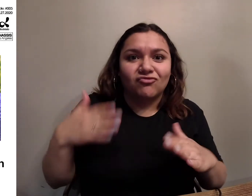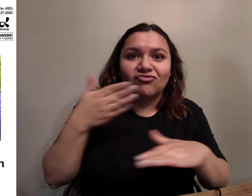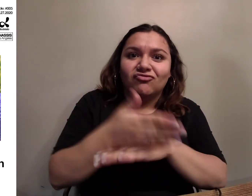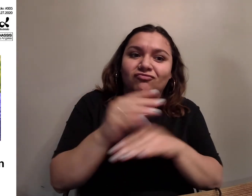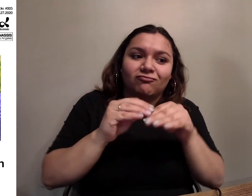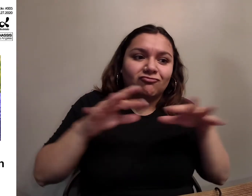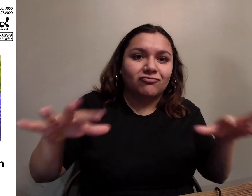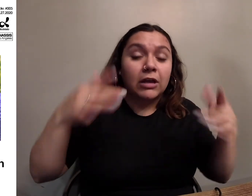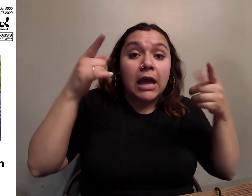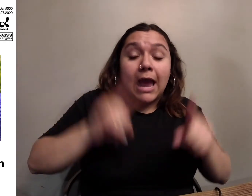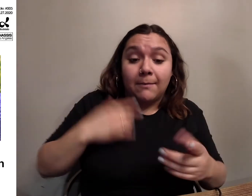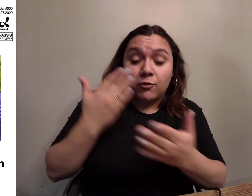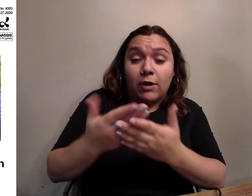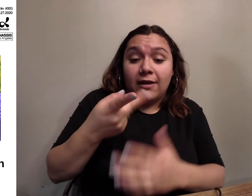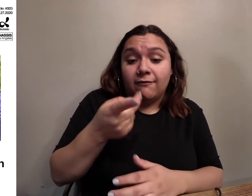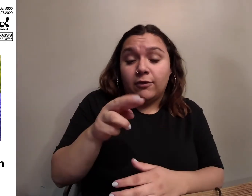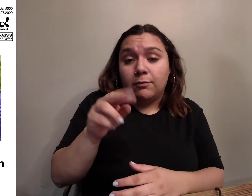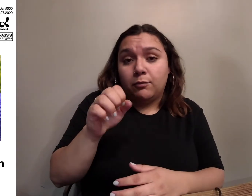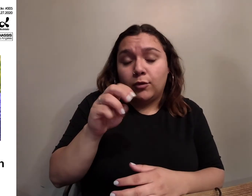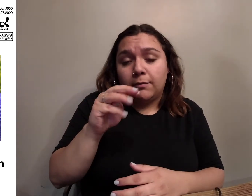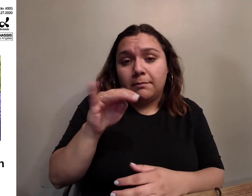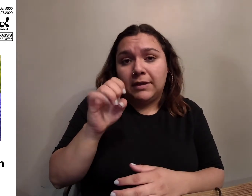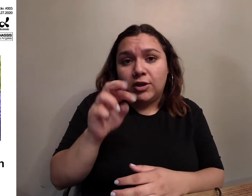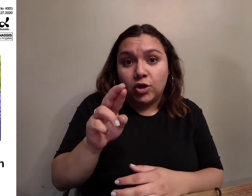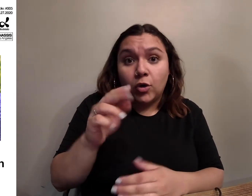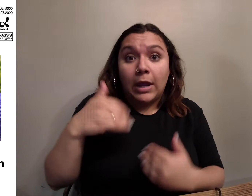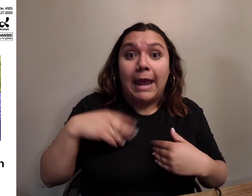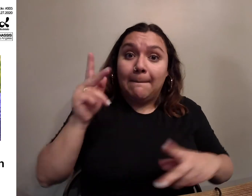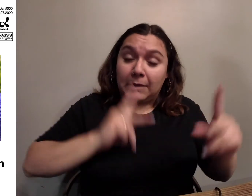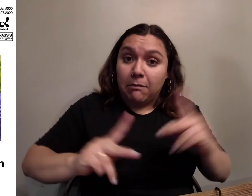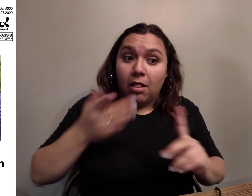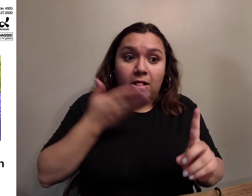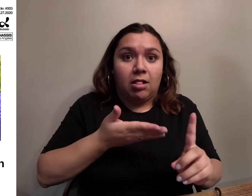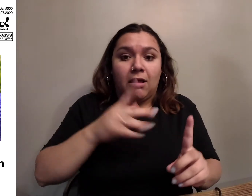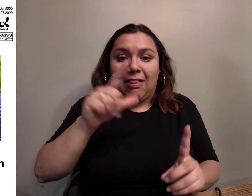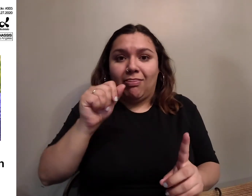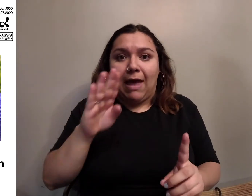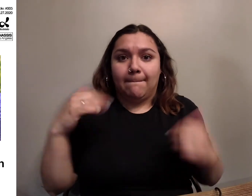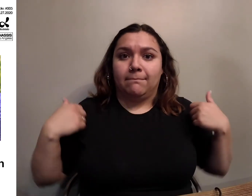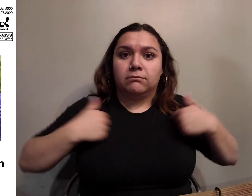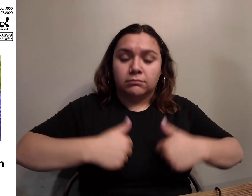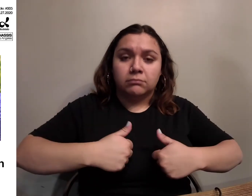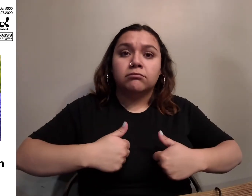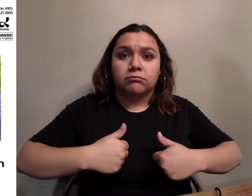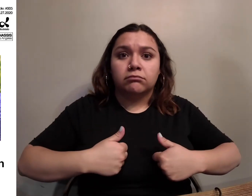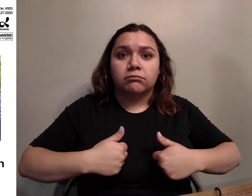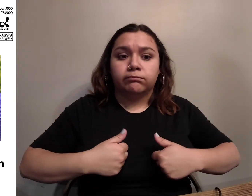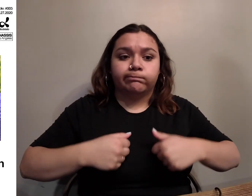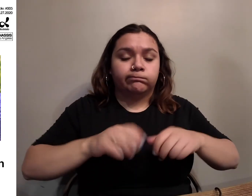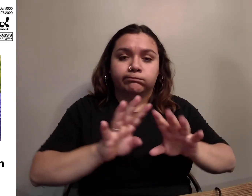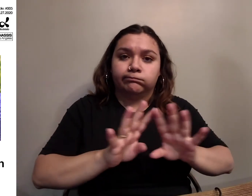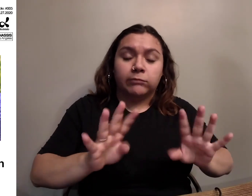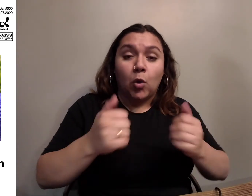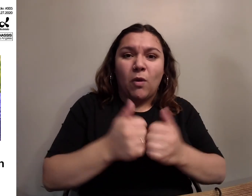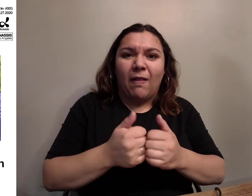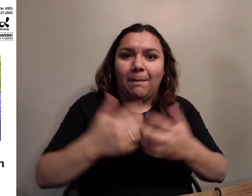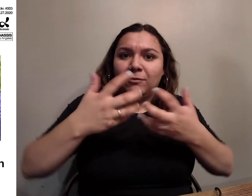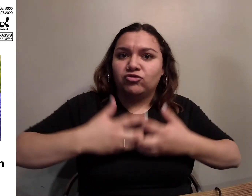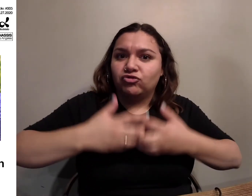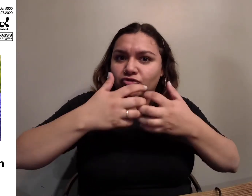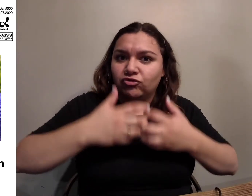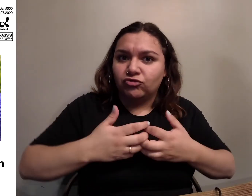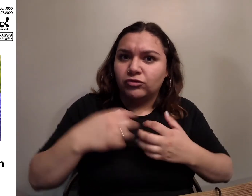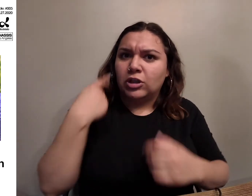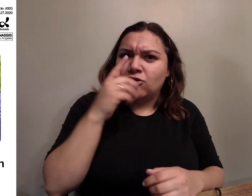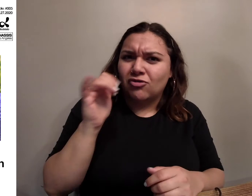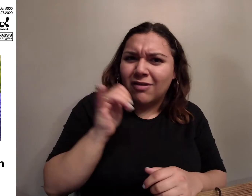And when we got to the premiere, there were people in lab coats there with little machines that looked